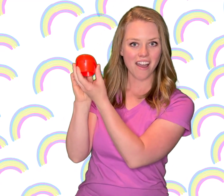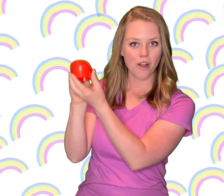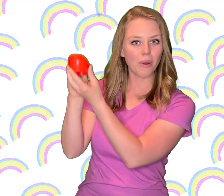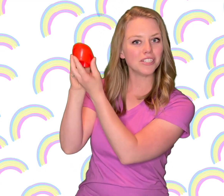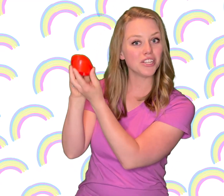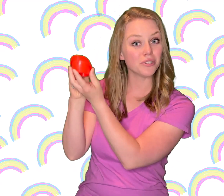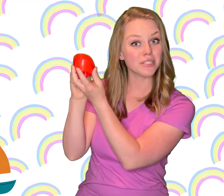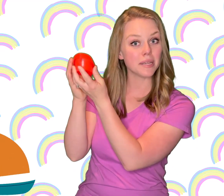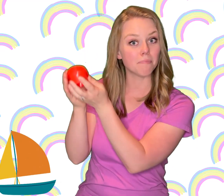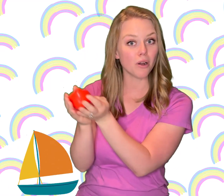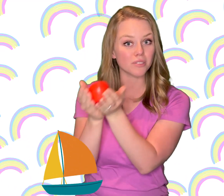Where do you see boats?